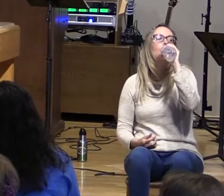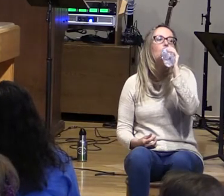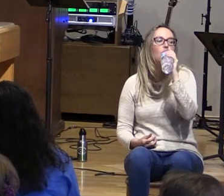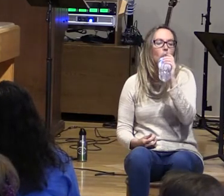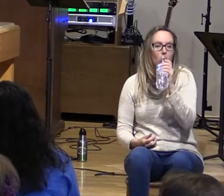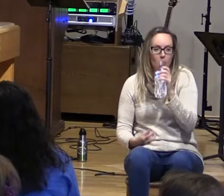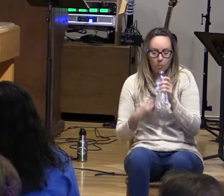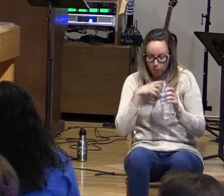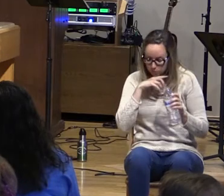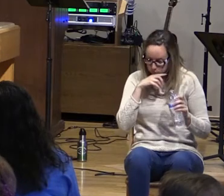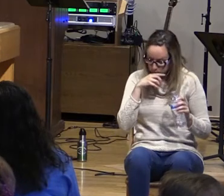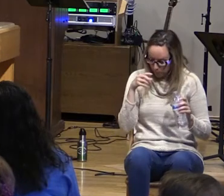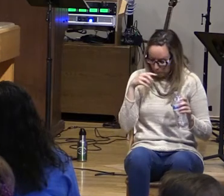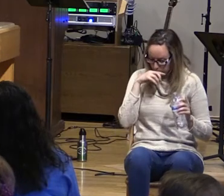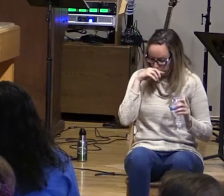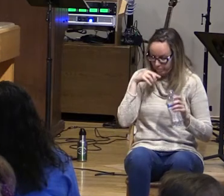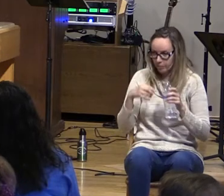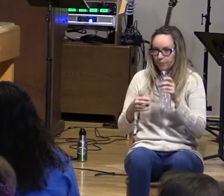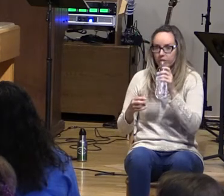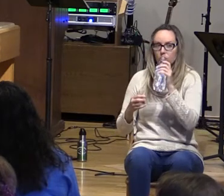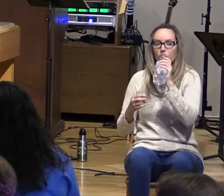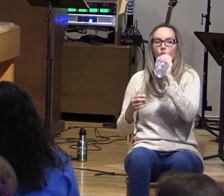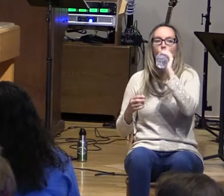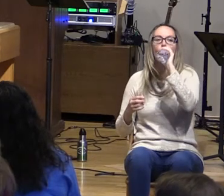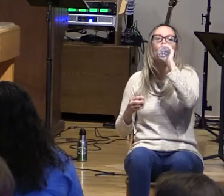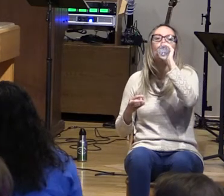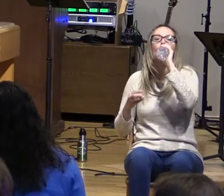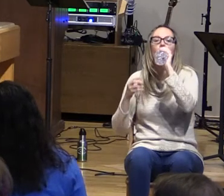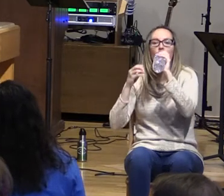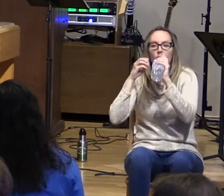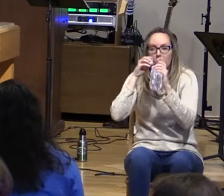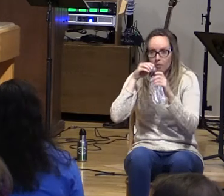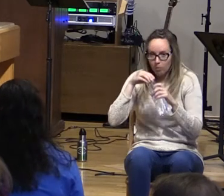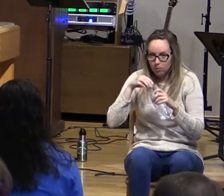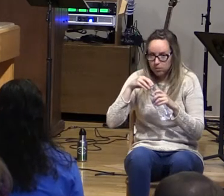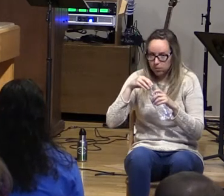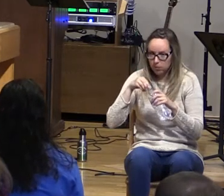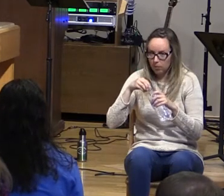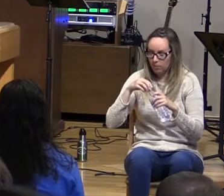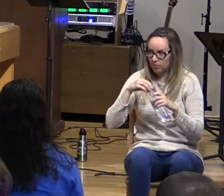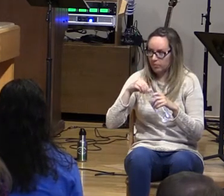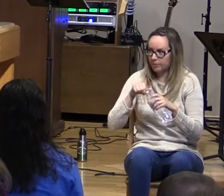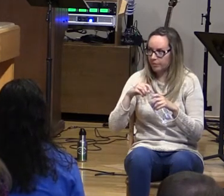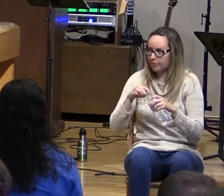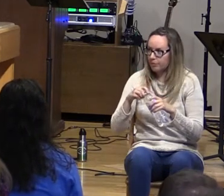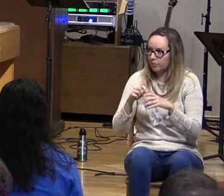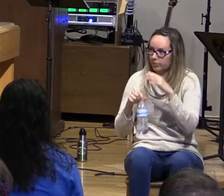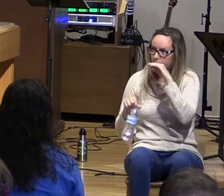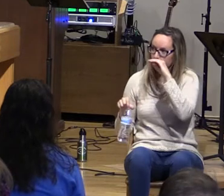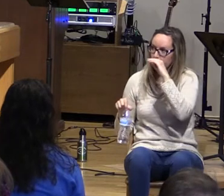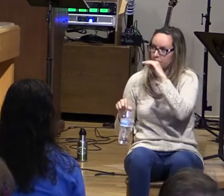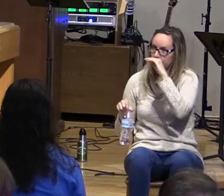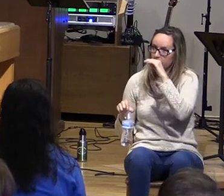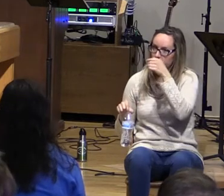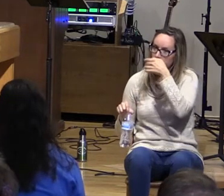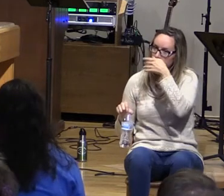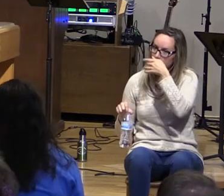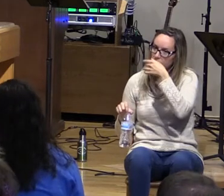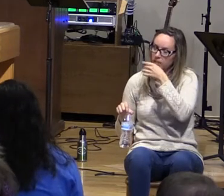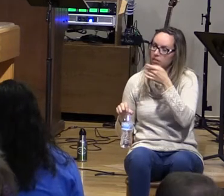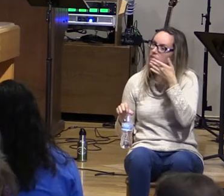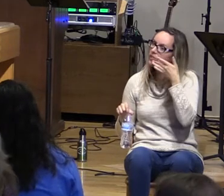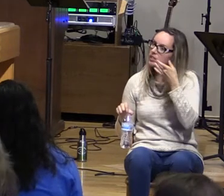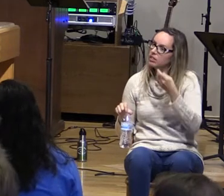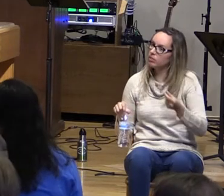rewarding one. And so we have promised to support their entire family with our prayers, our